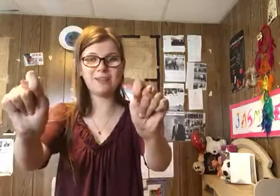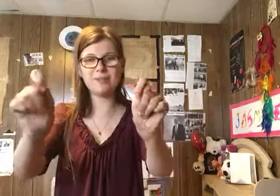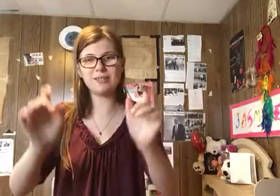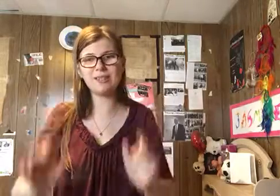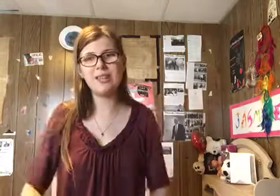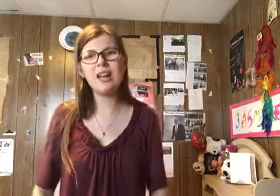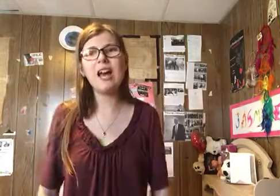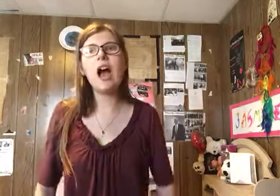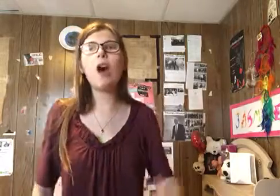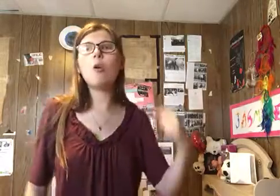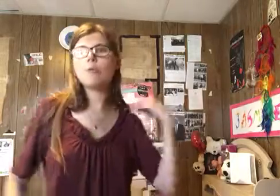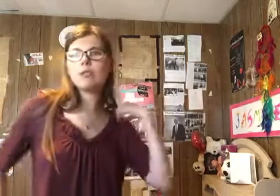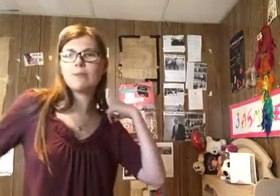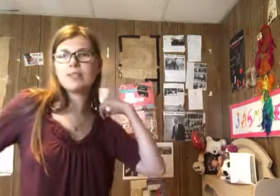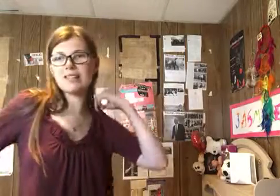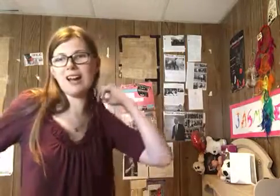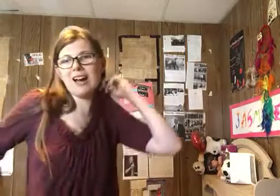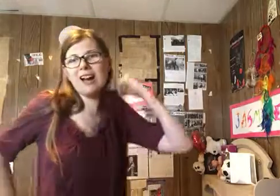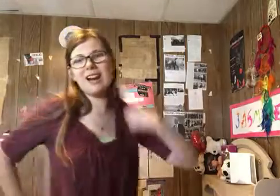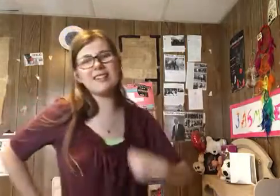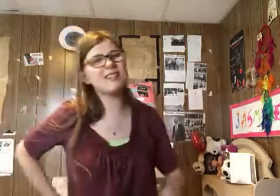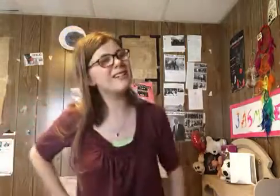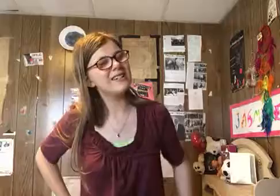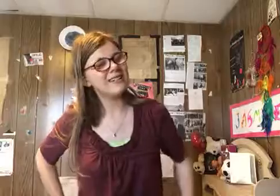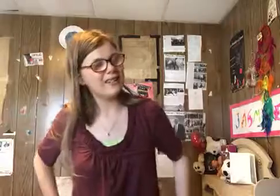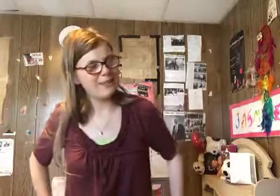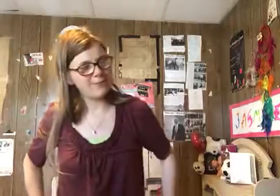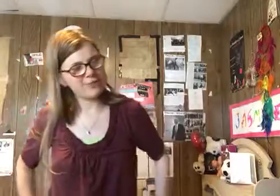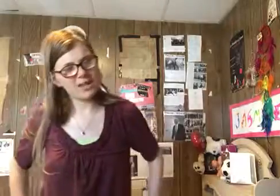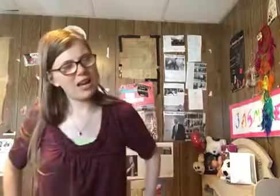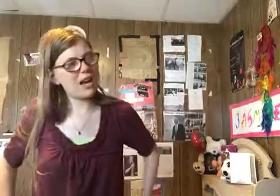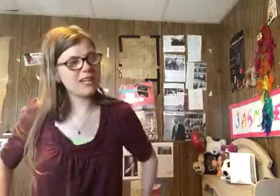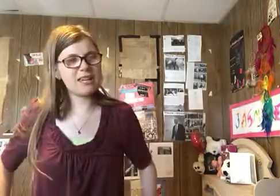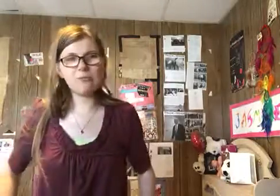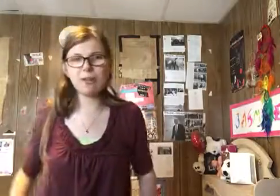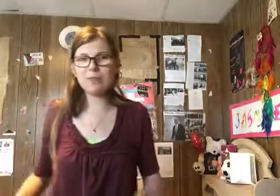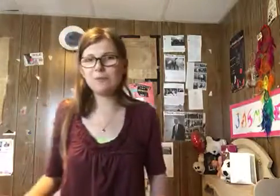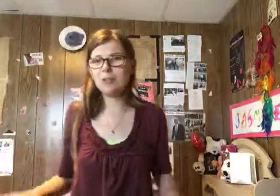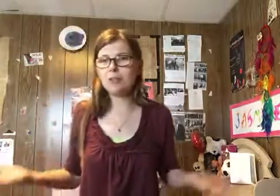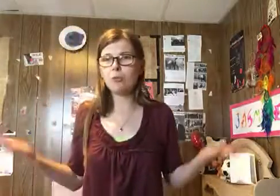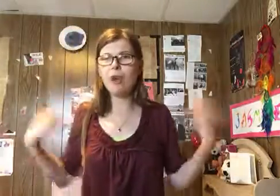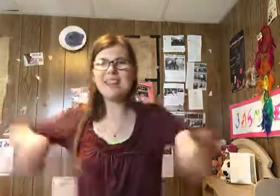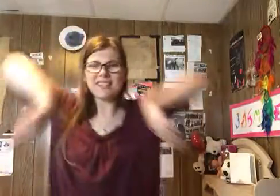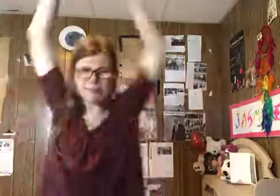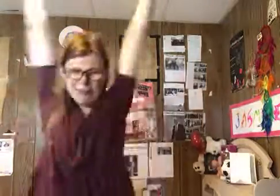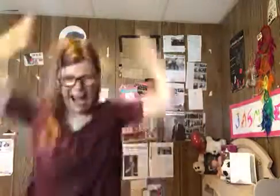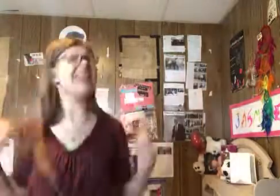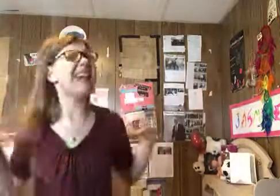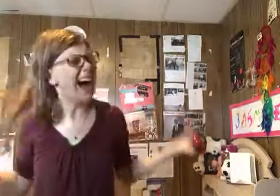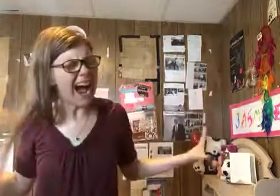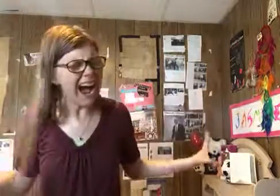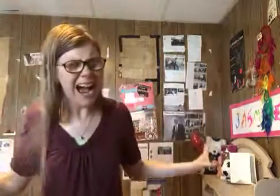times. Only begun, I can reap the rest of my life.